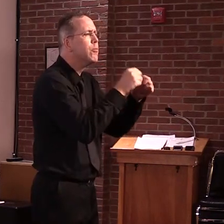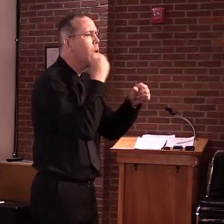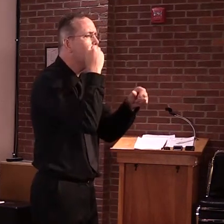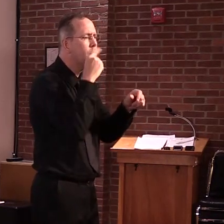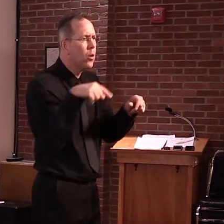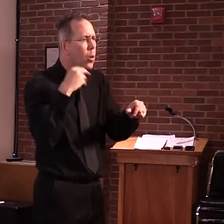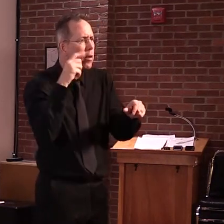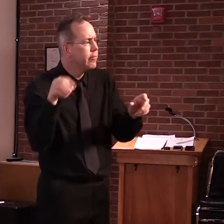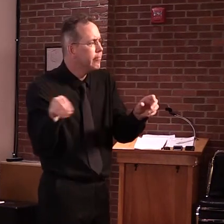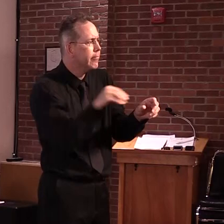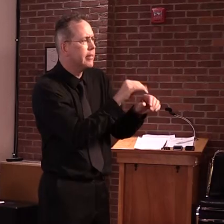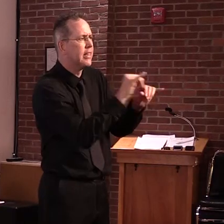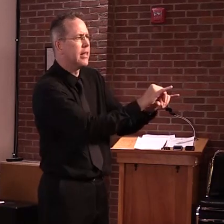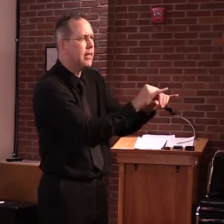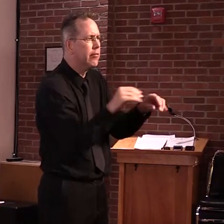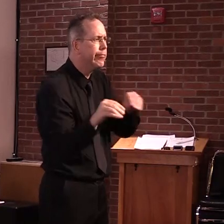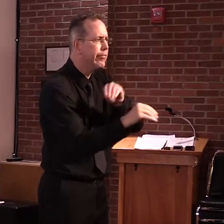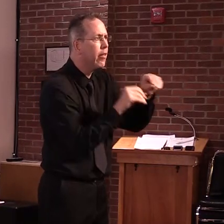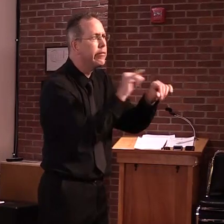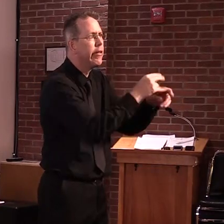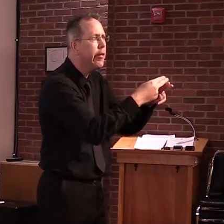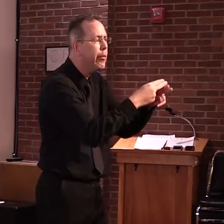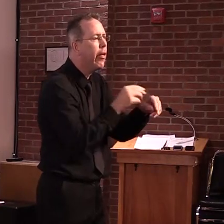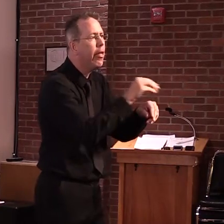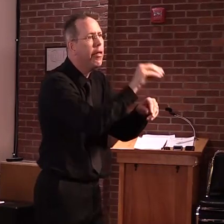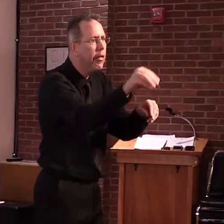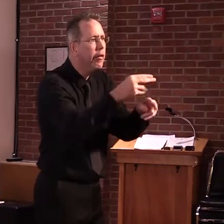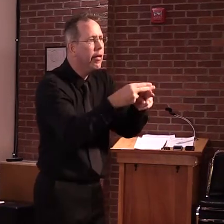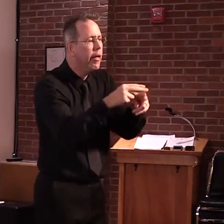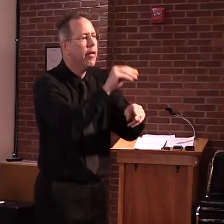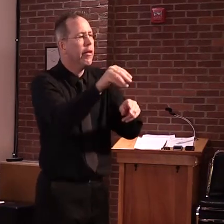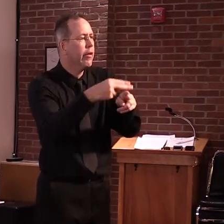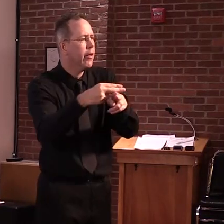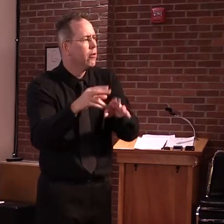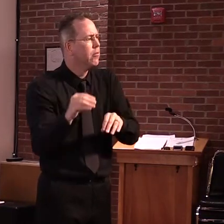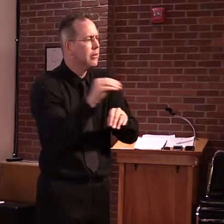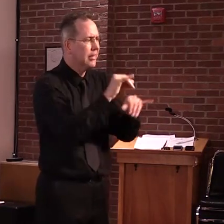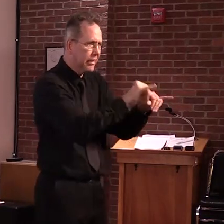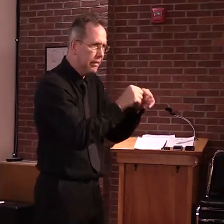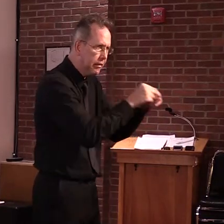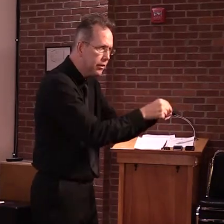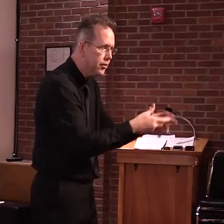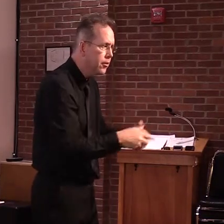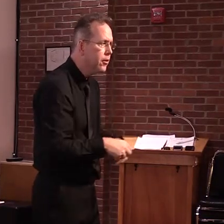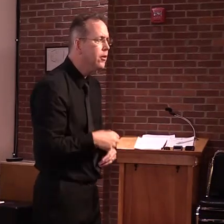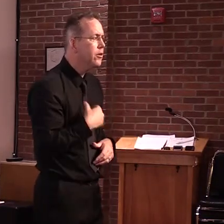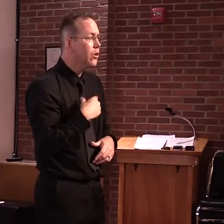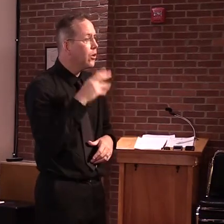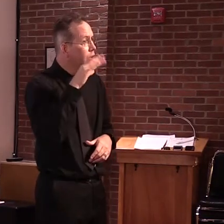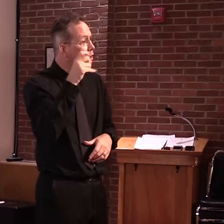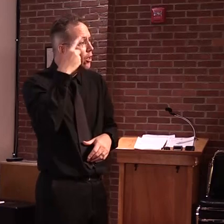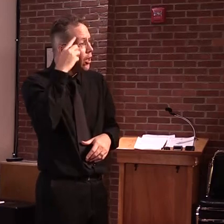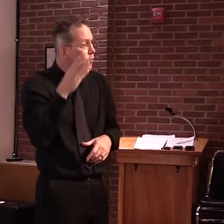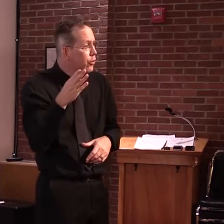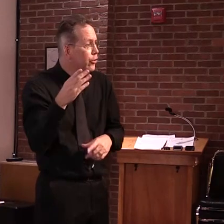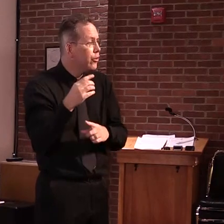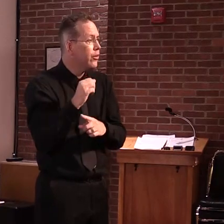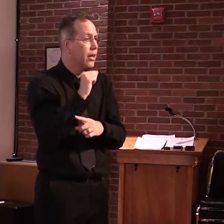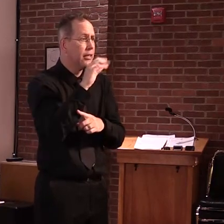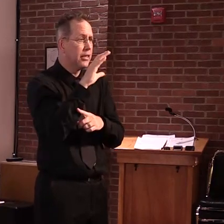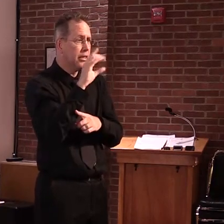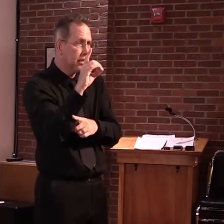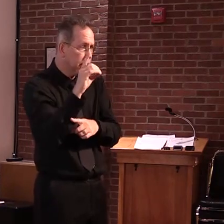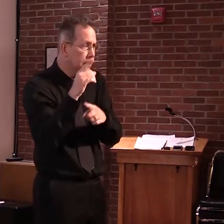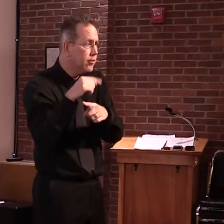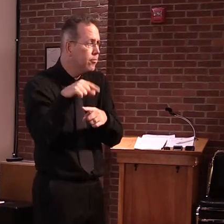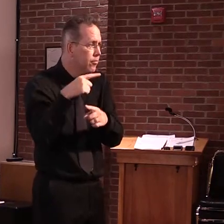just remind you, the governor and ACCD has another package out here as well,